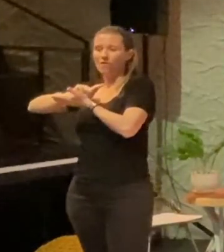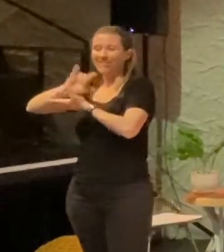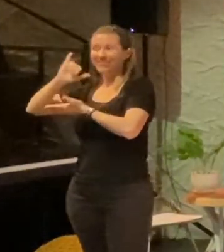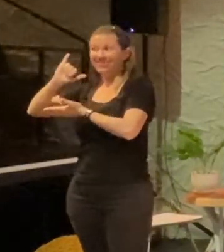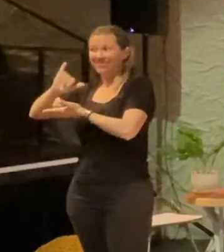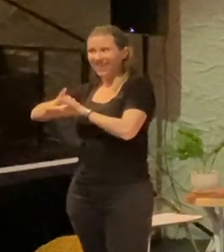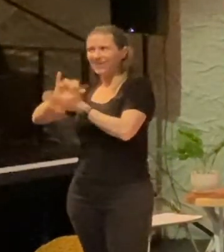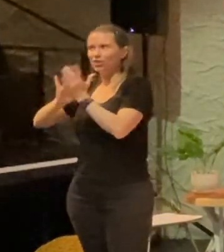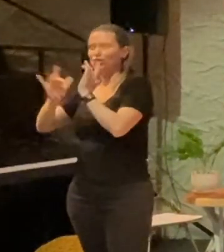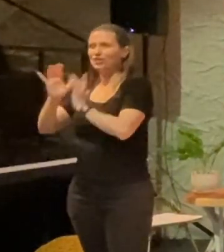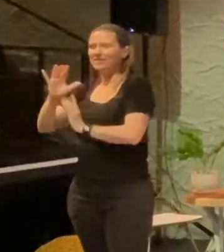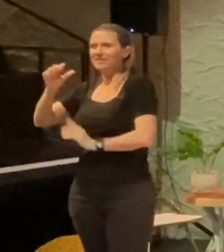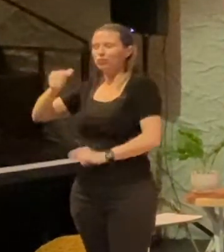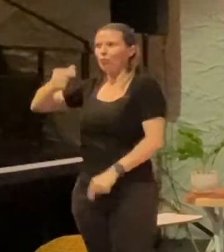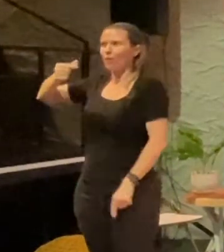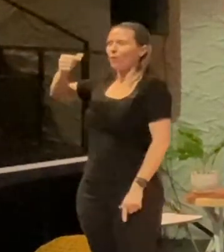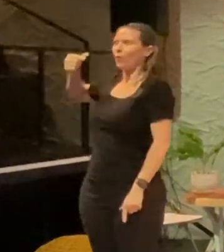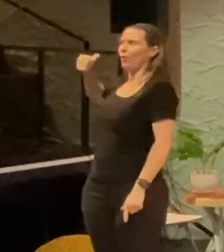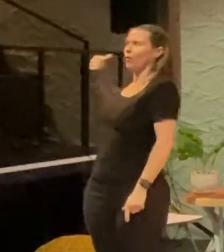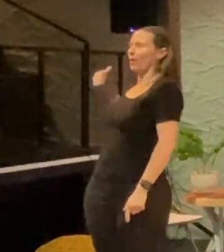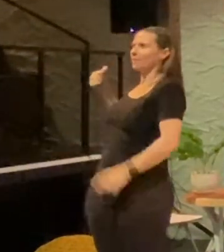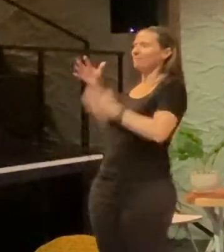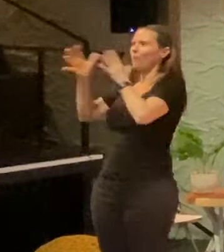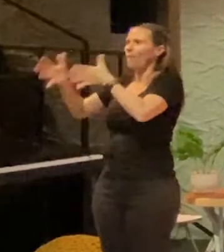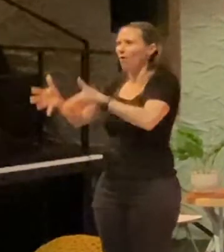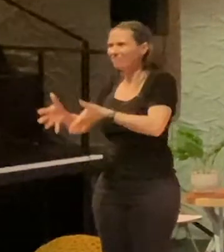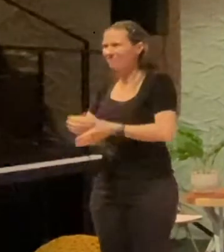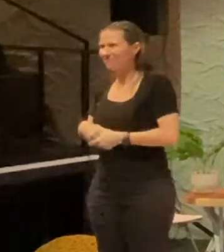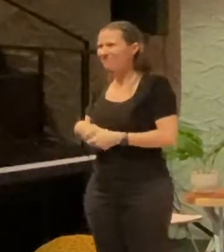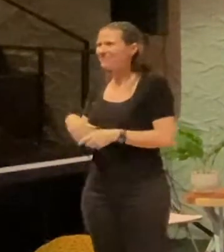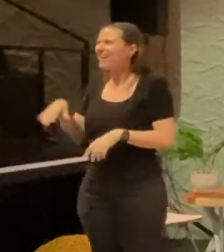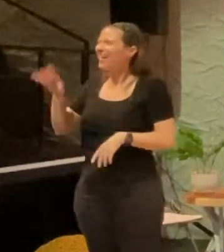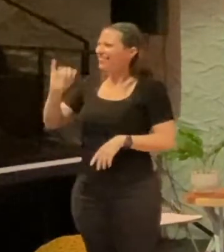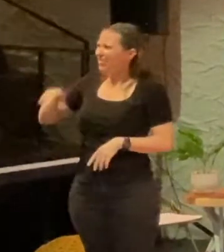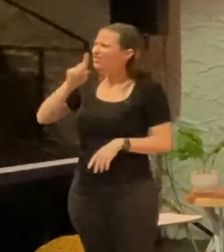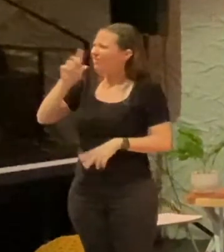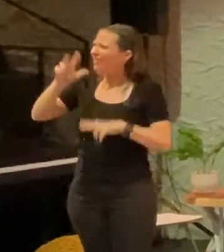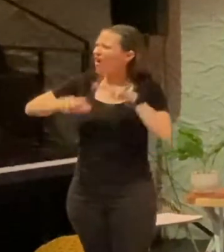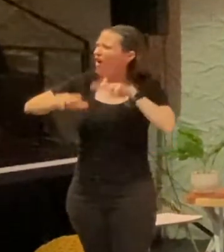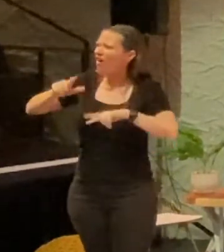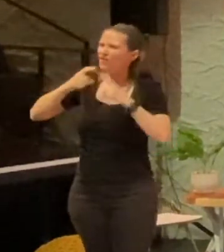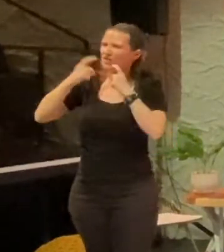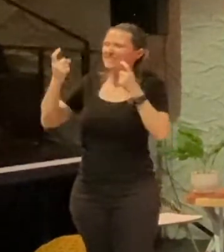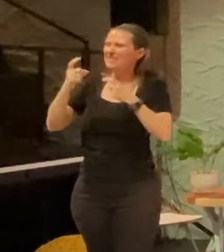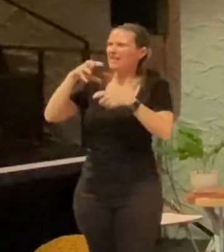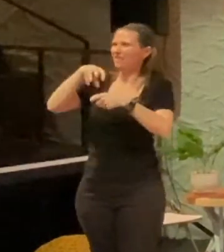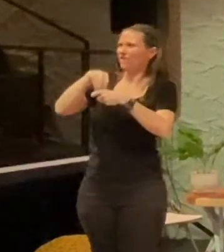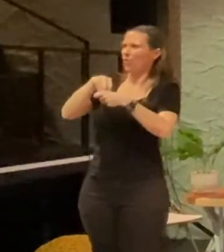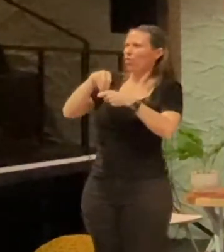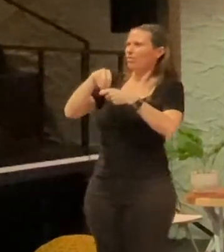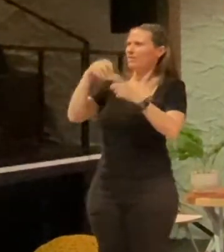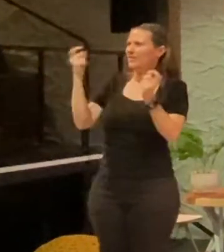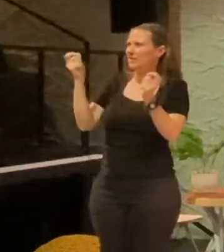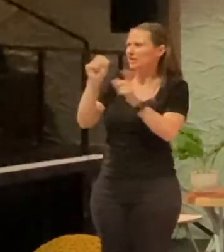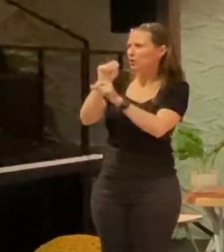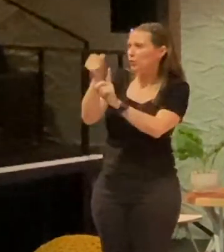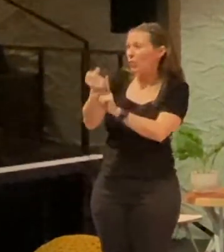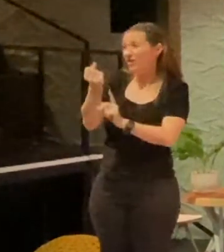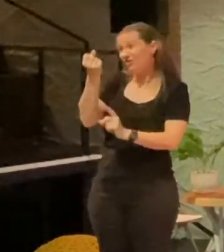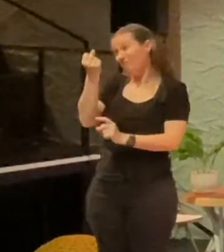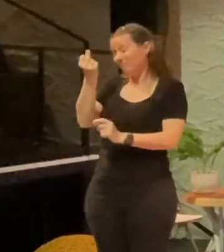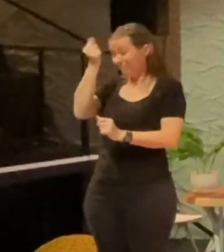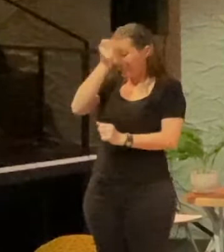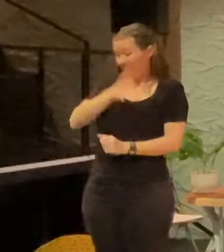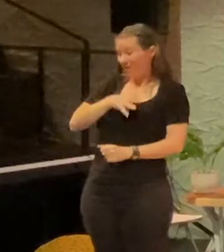That's Judas's great-great-great-grandma. So there's this really awkward, sinful situation. It's full of sinful people, men and women